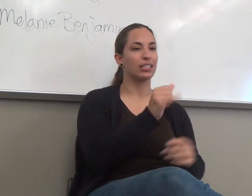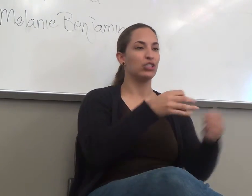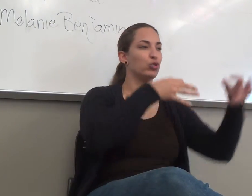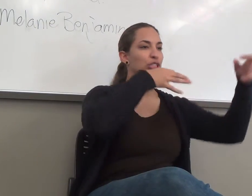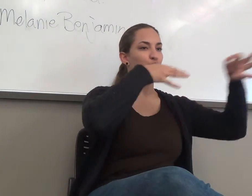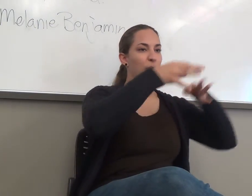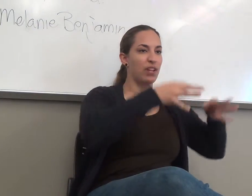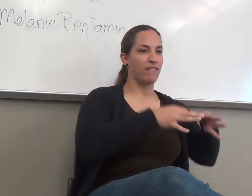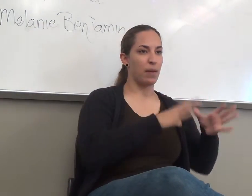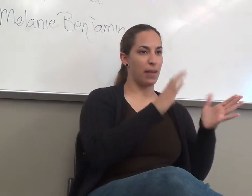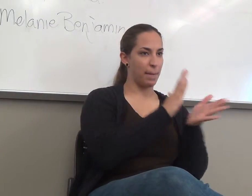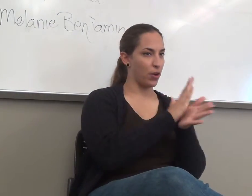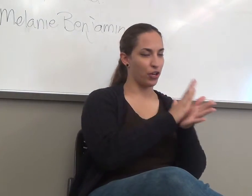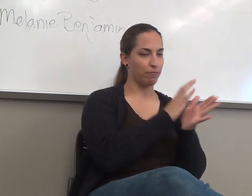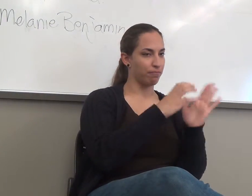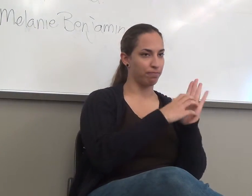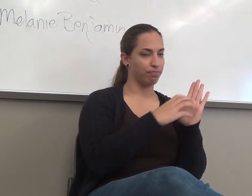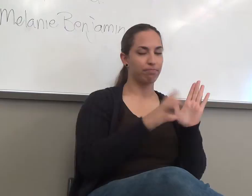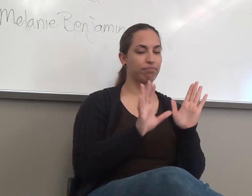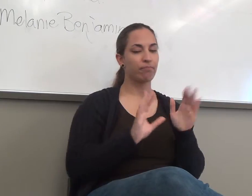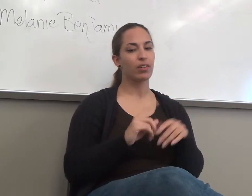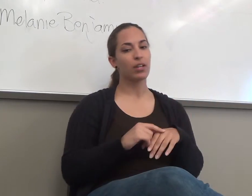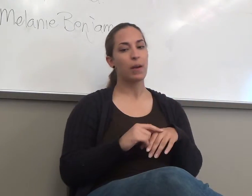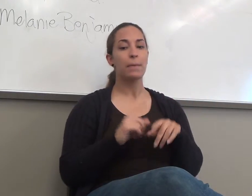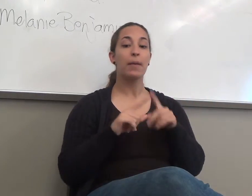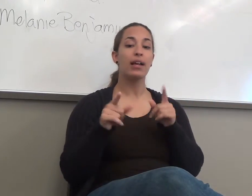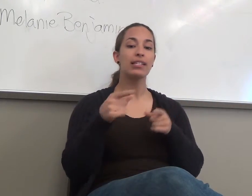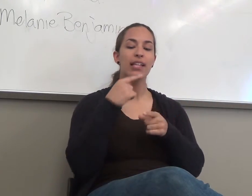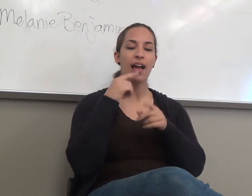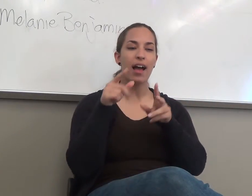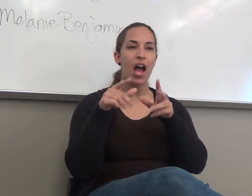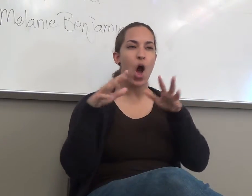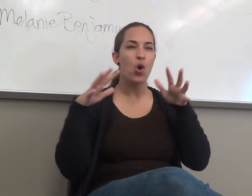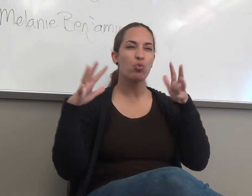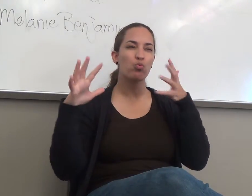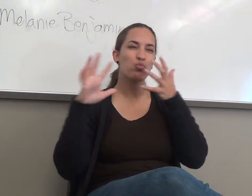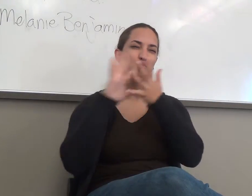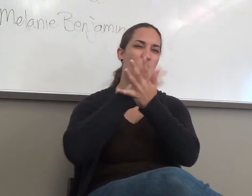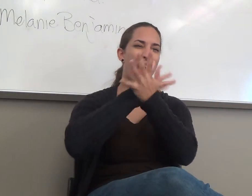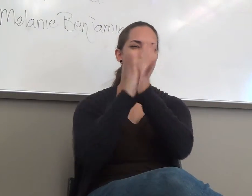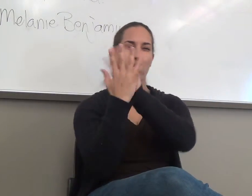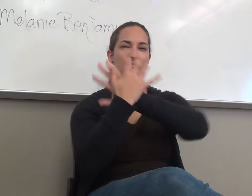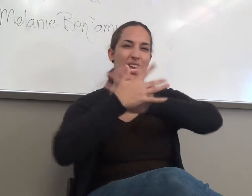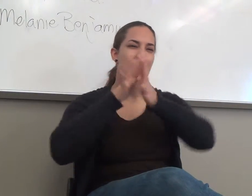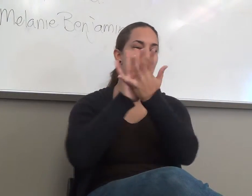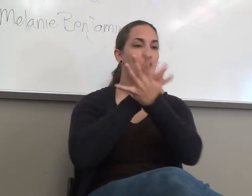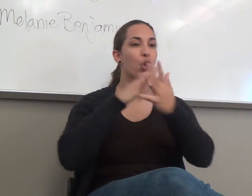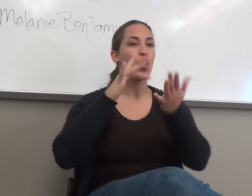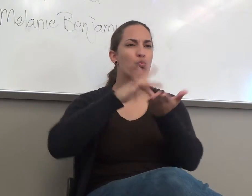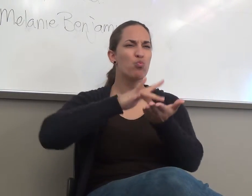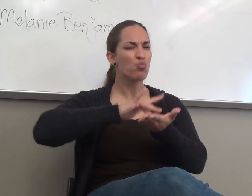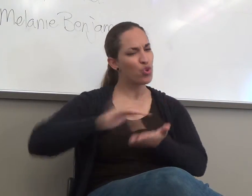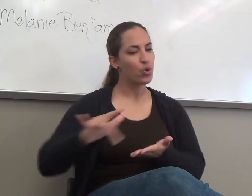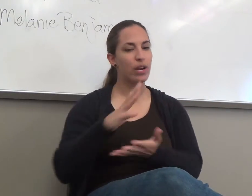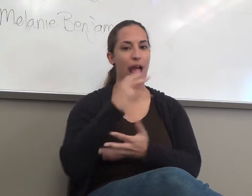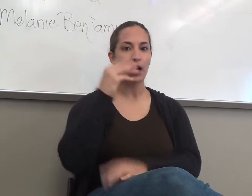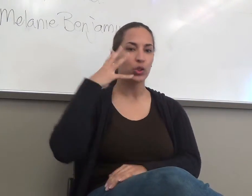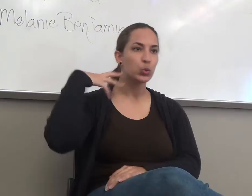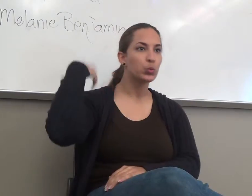What about a crowded, rude, and crazy day? Is that? Can